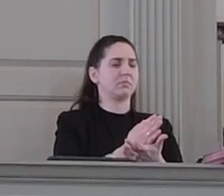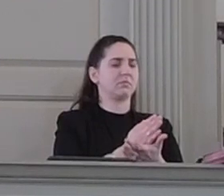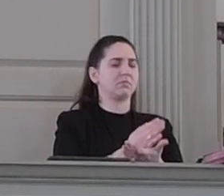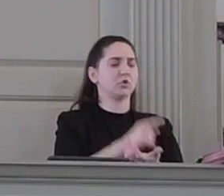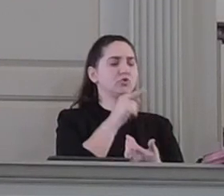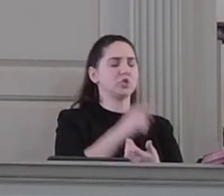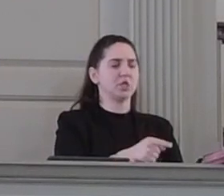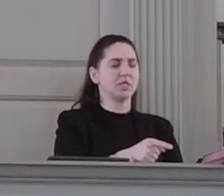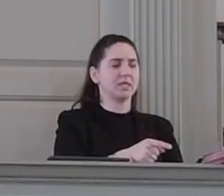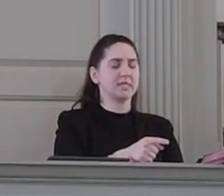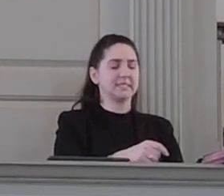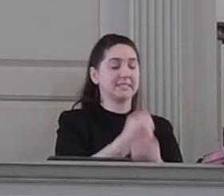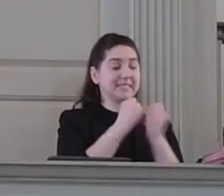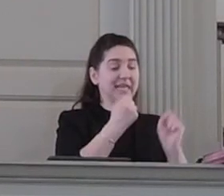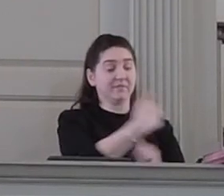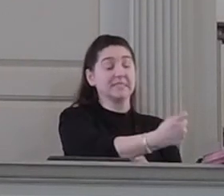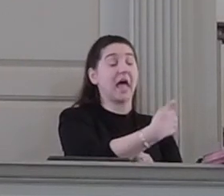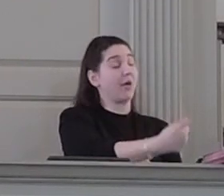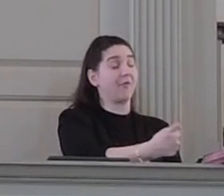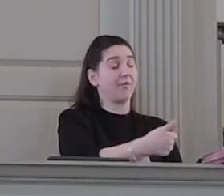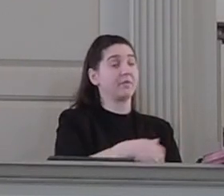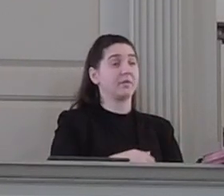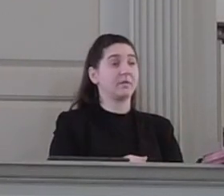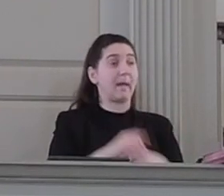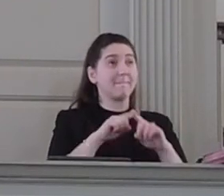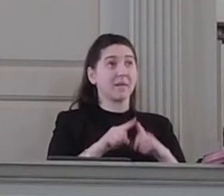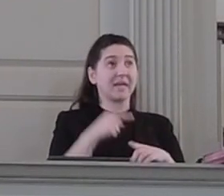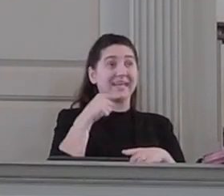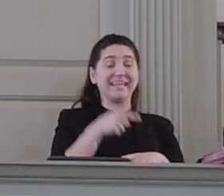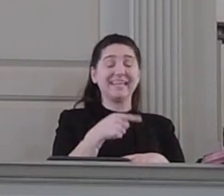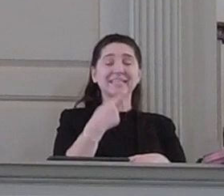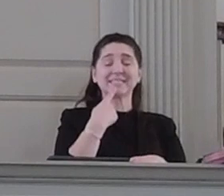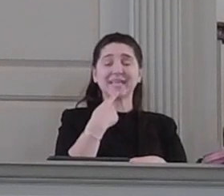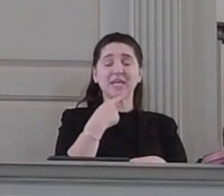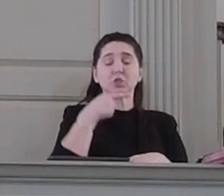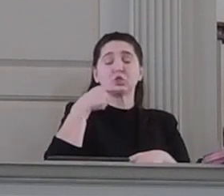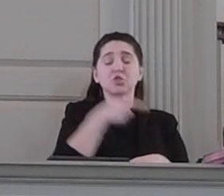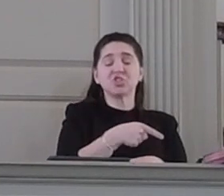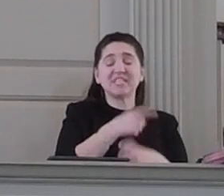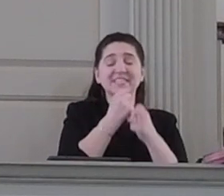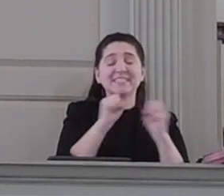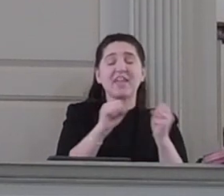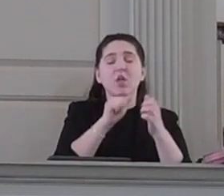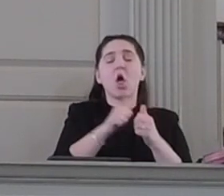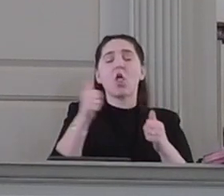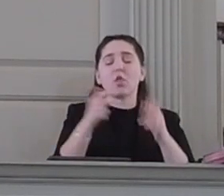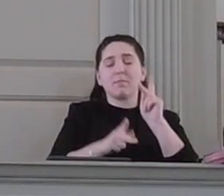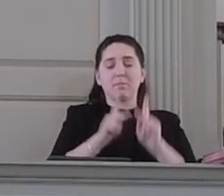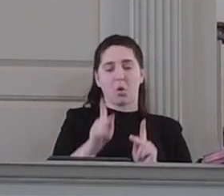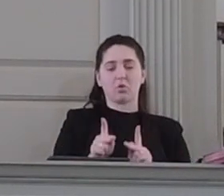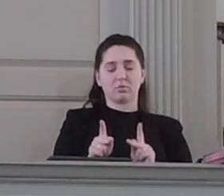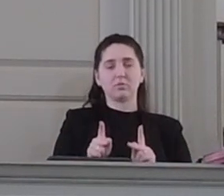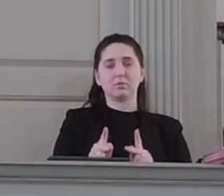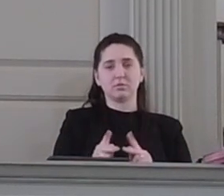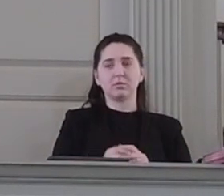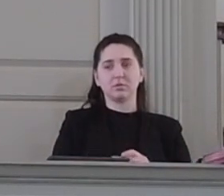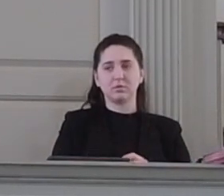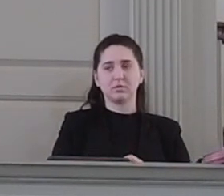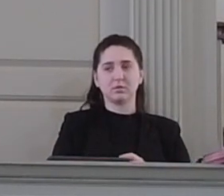She couldn't save herself, but he claims that she saved a lot of others.